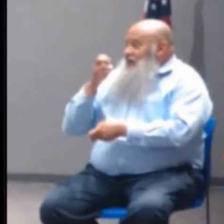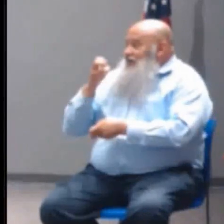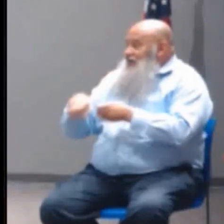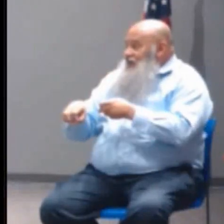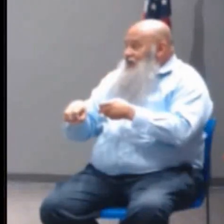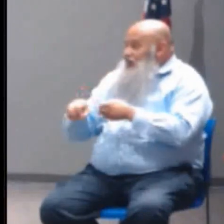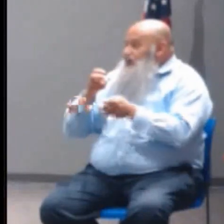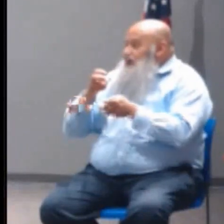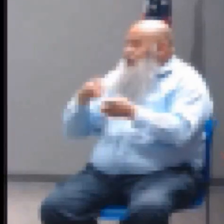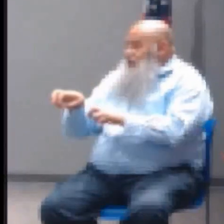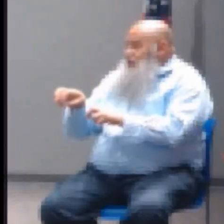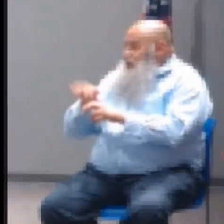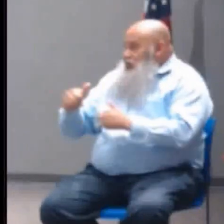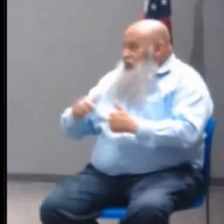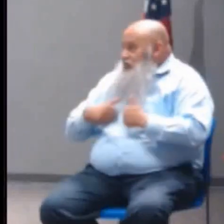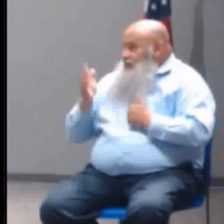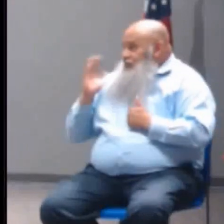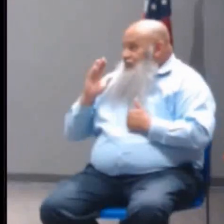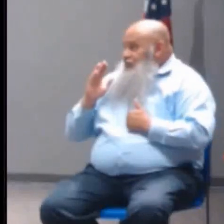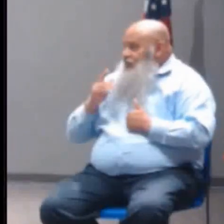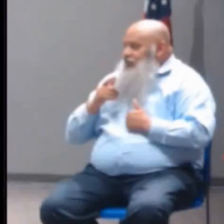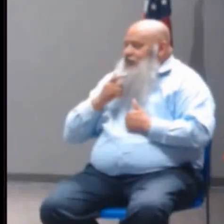in your life?